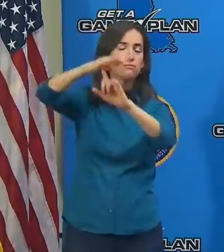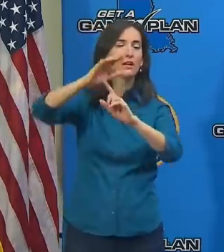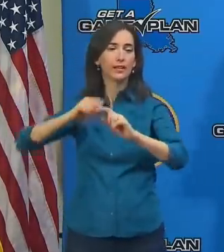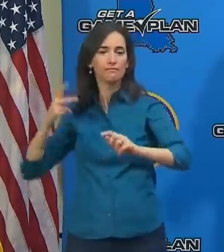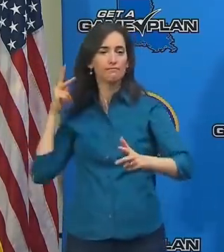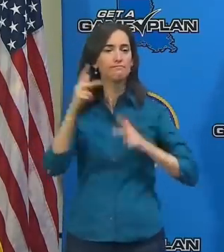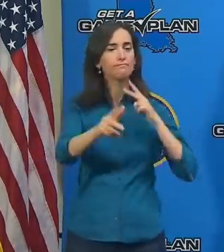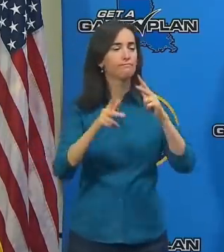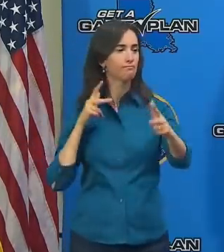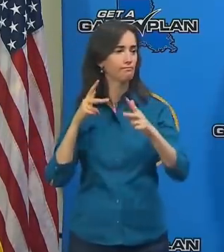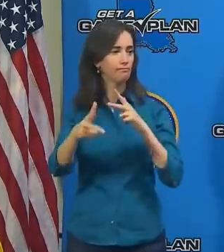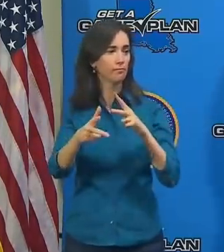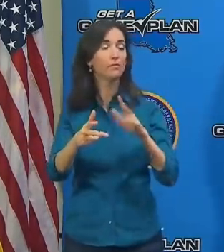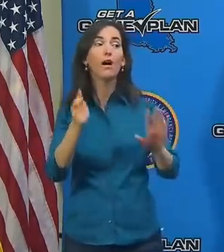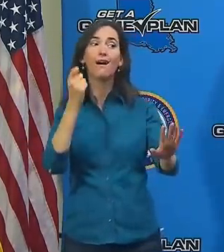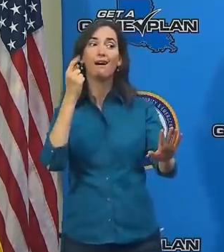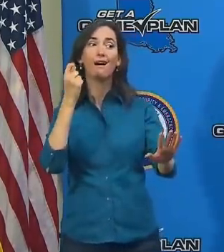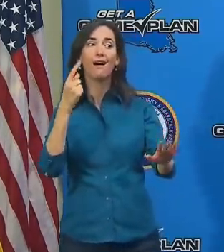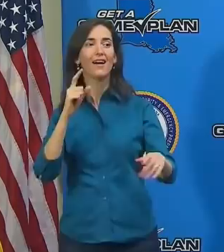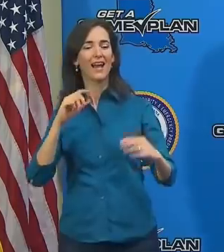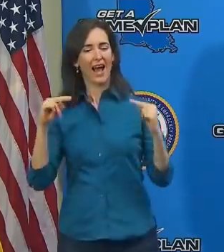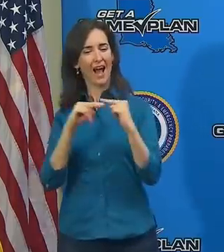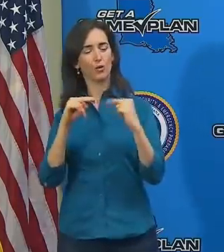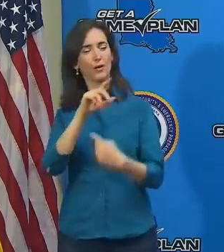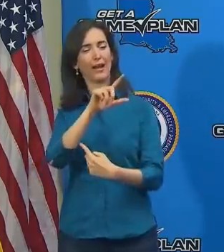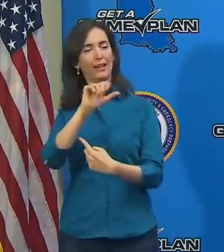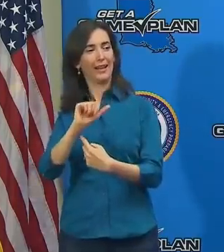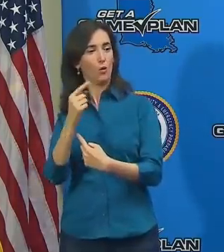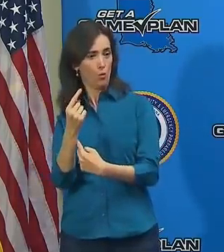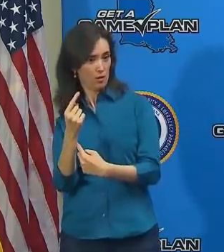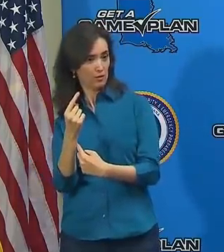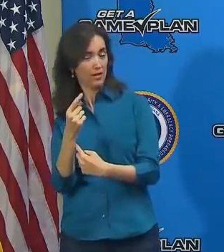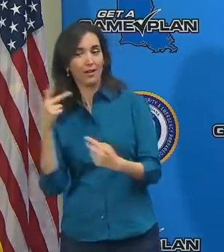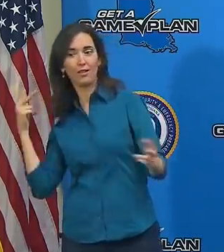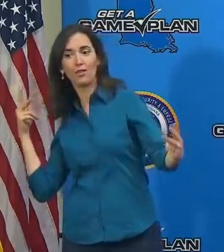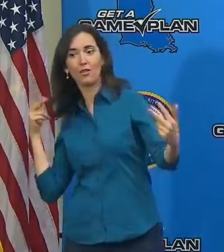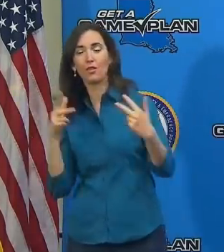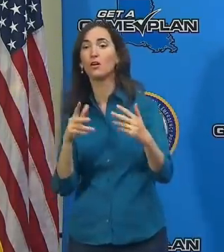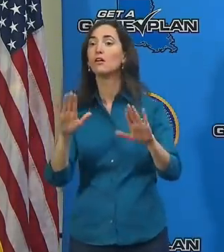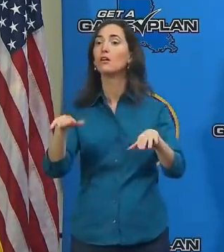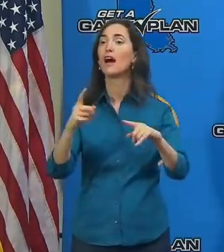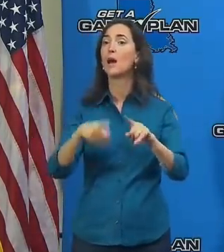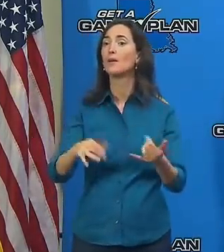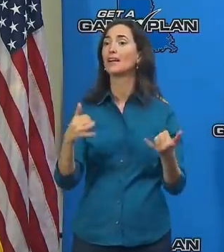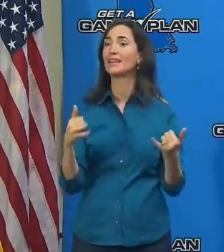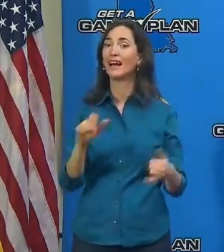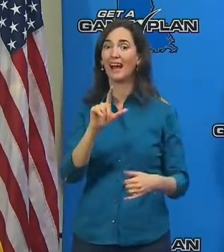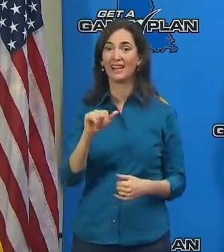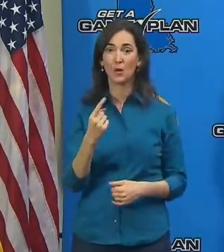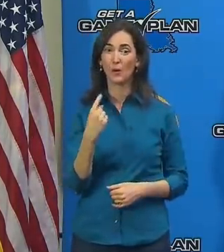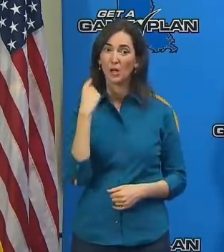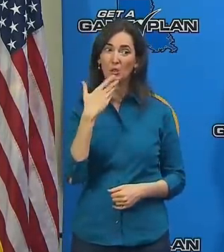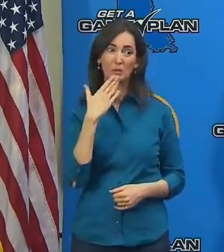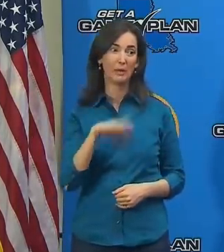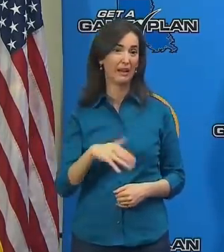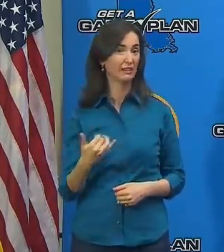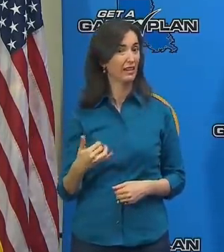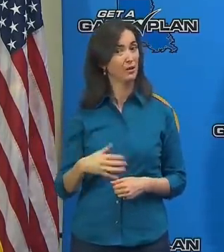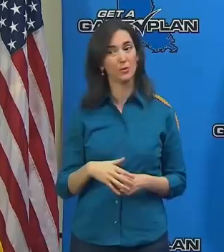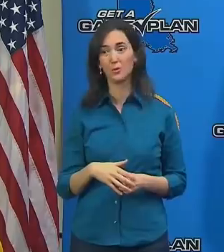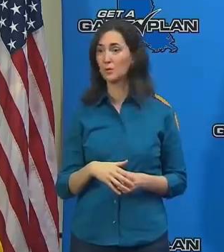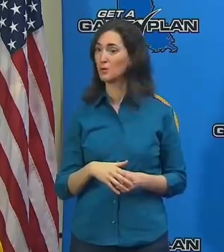course, you know, you got to travel LA-1. I don't know if you saw the video, but LA-1 was not in good shape in the Leeville